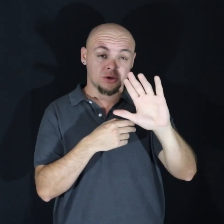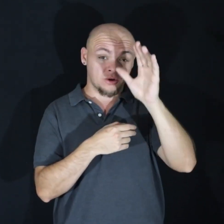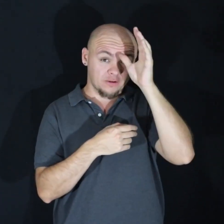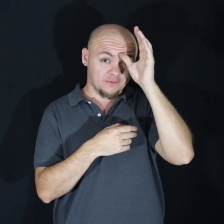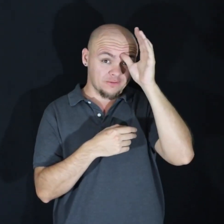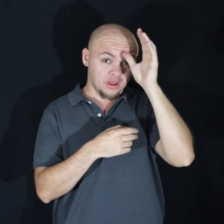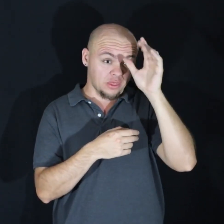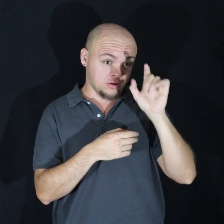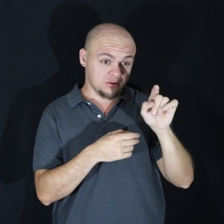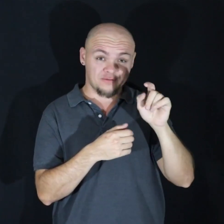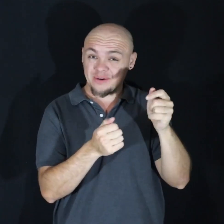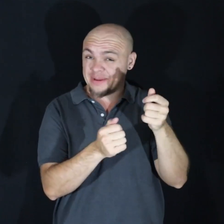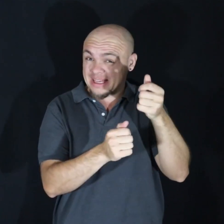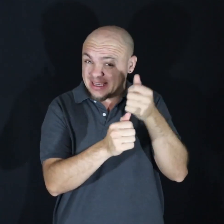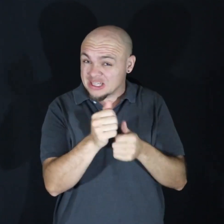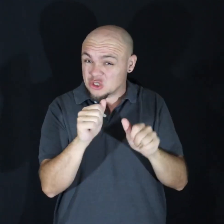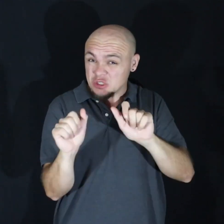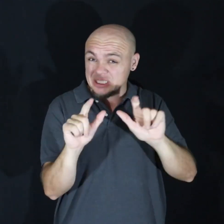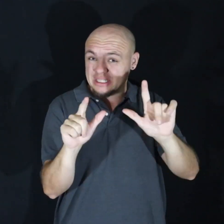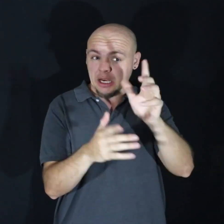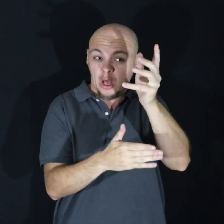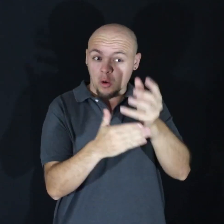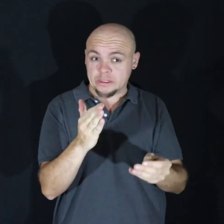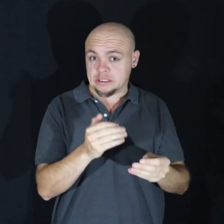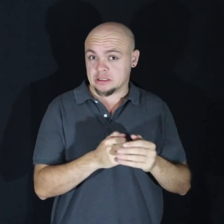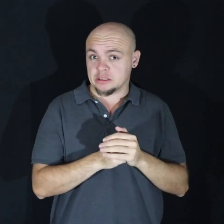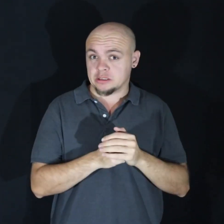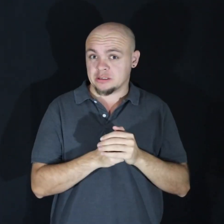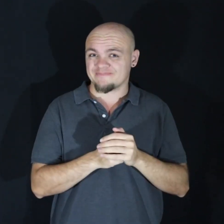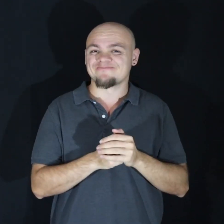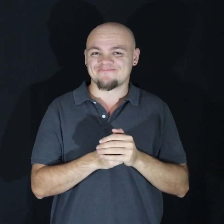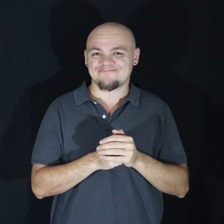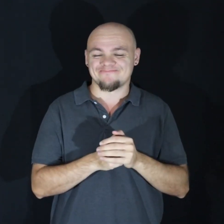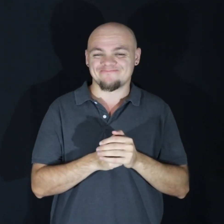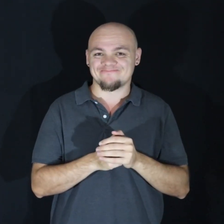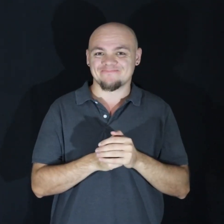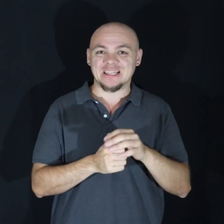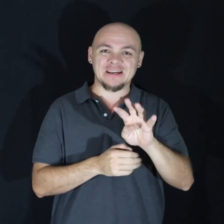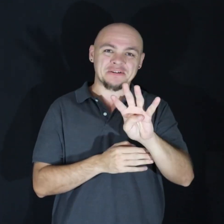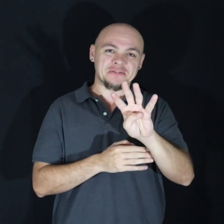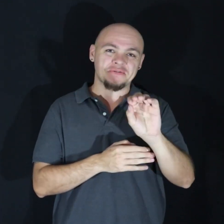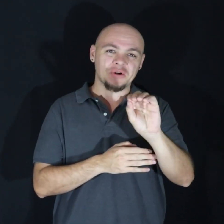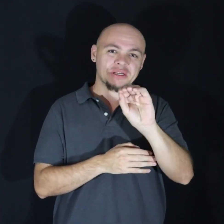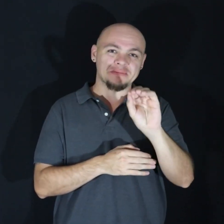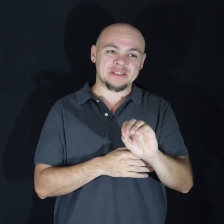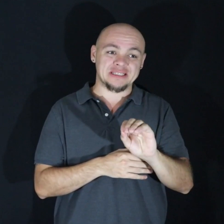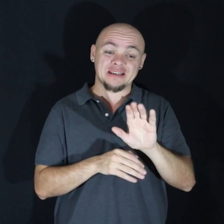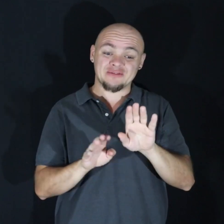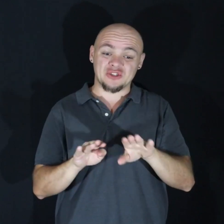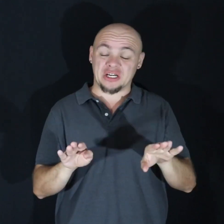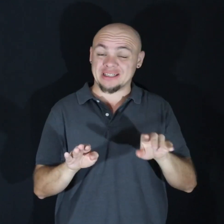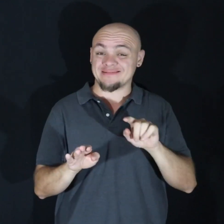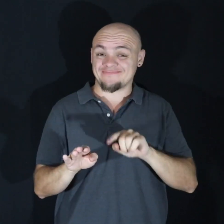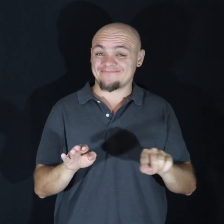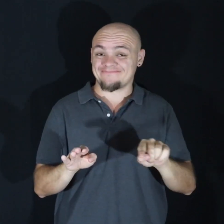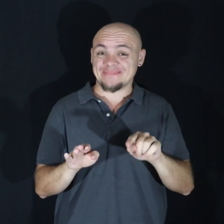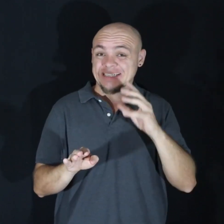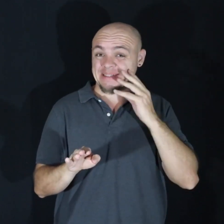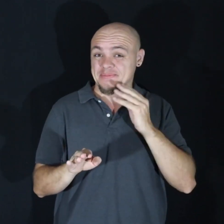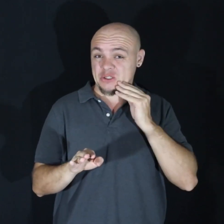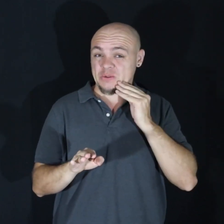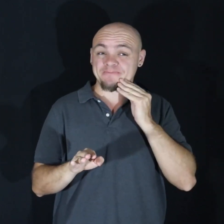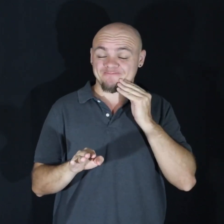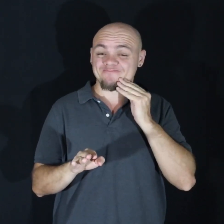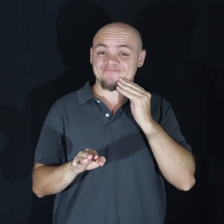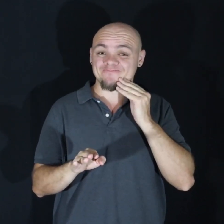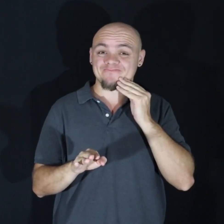father from every scene. This is what the other 40% of people's childhoods look like. Just under half the